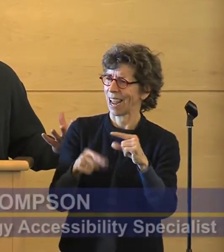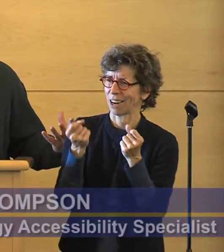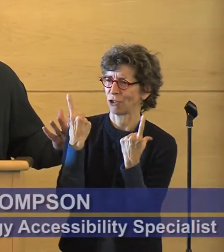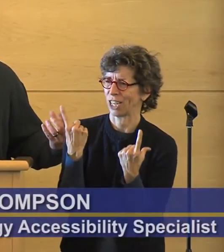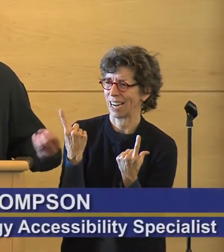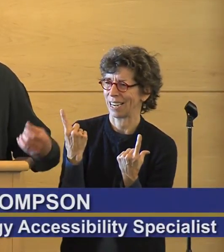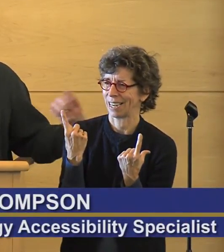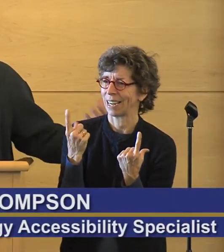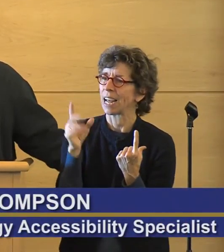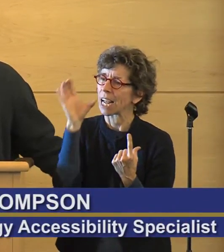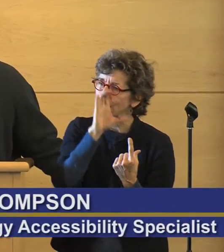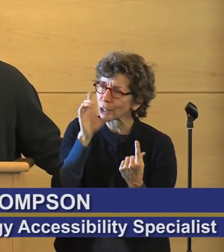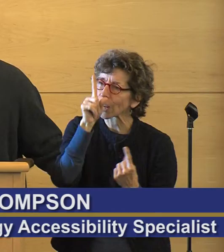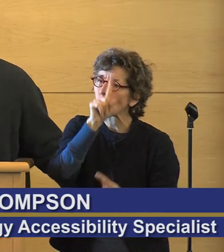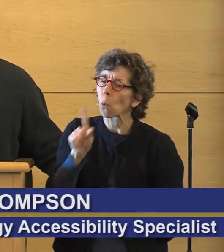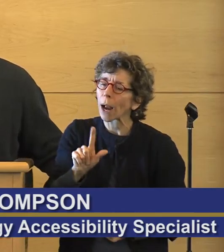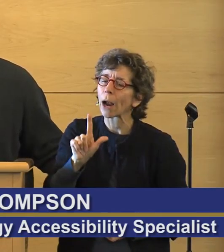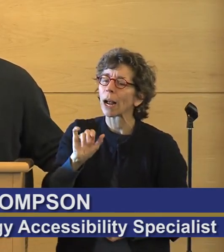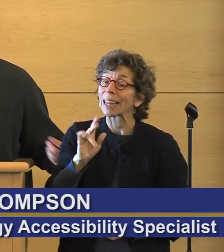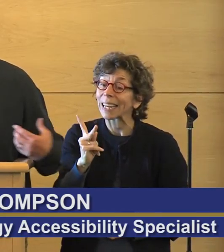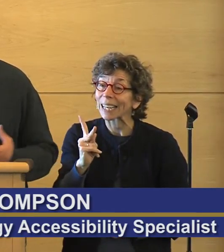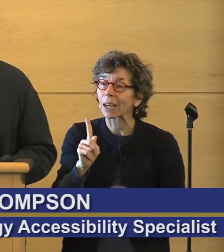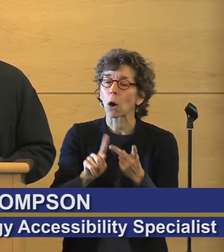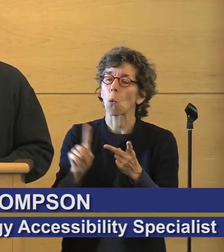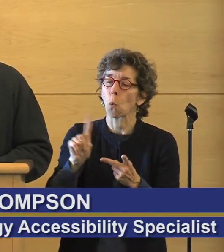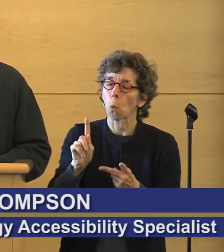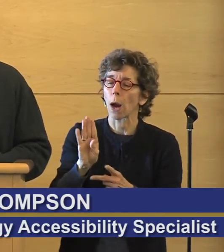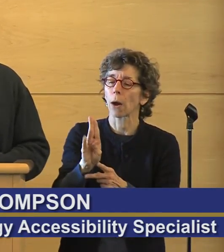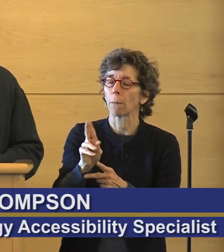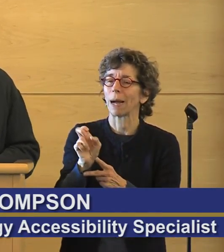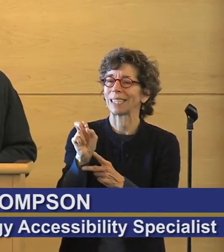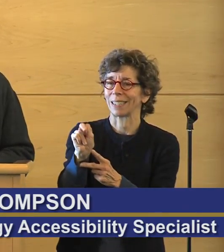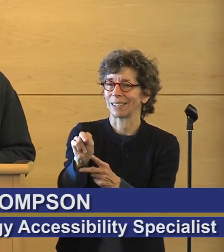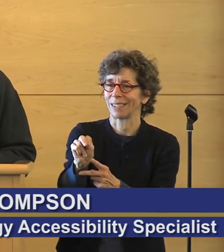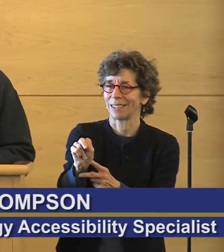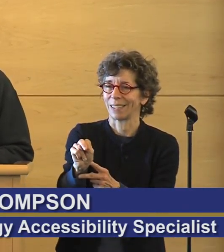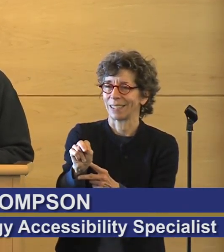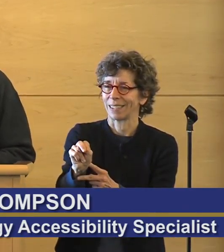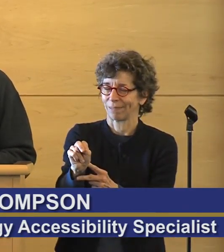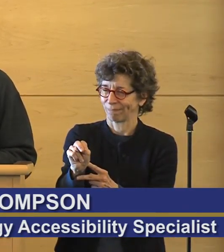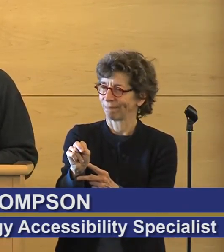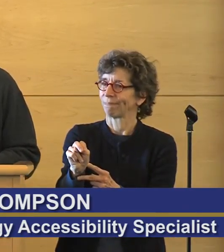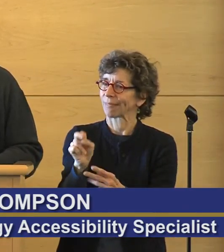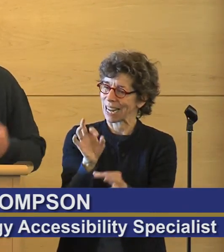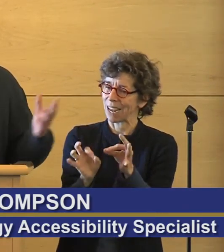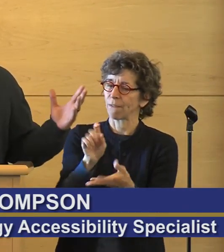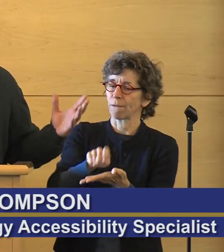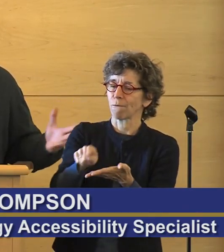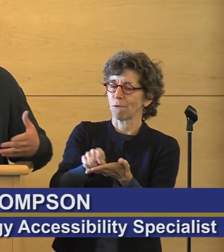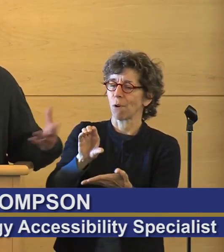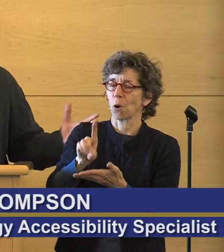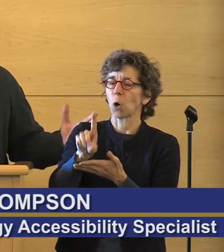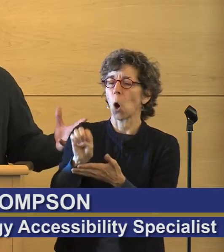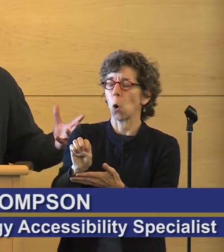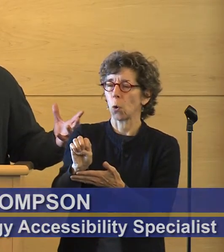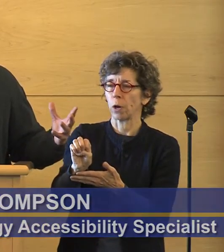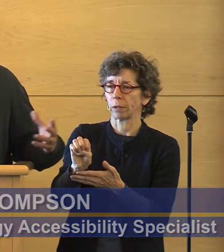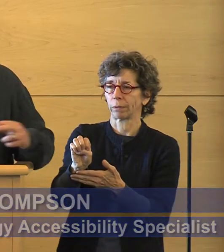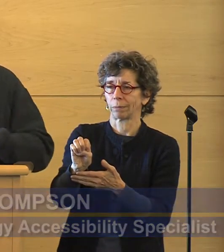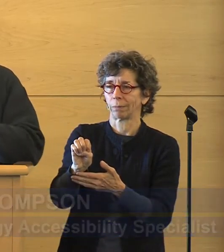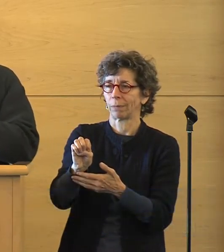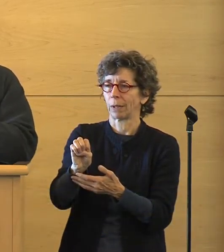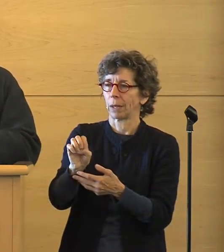mouse. But if that button isn't really a button, then Dragon doesn't understand what you just said.